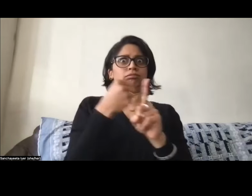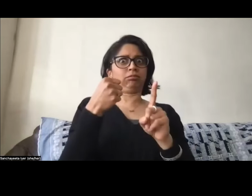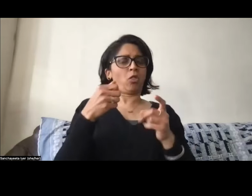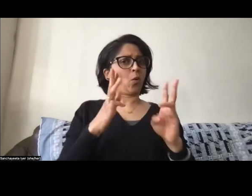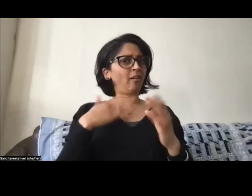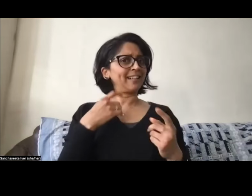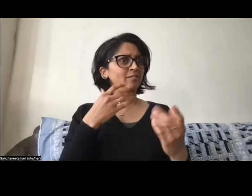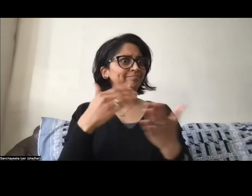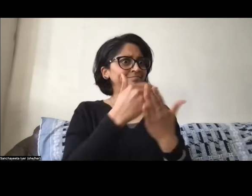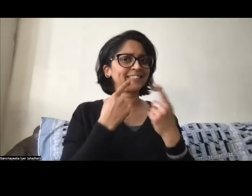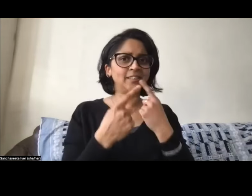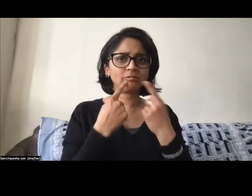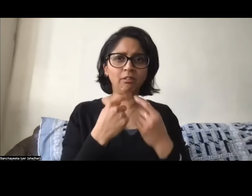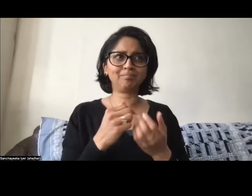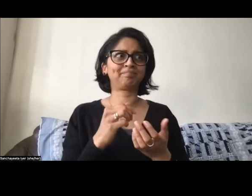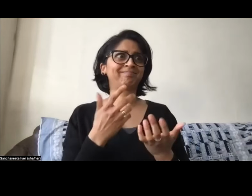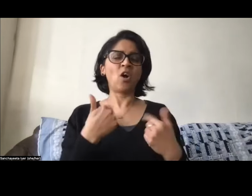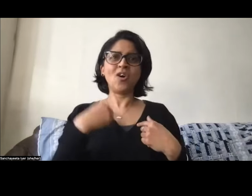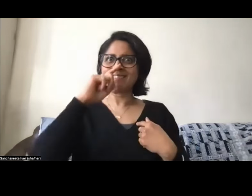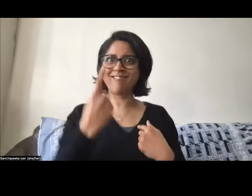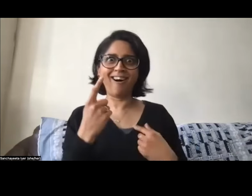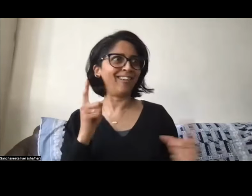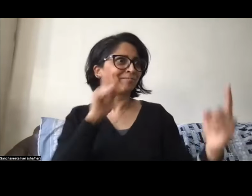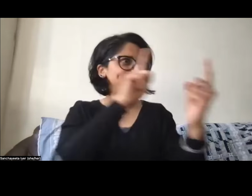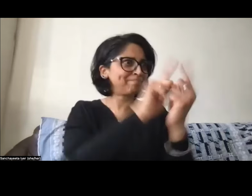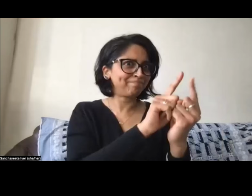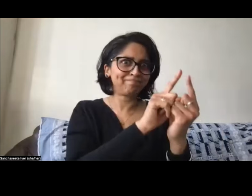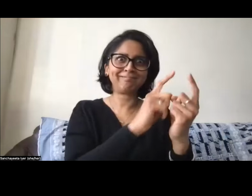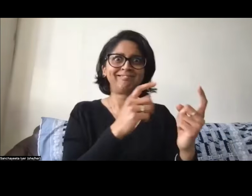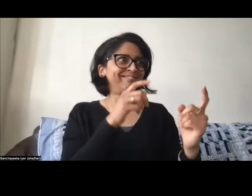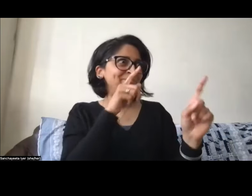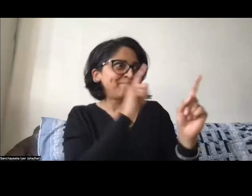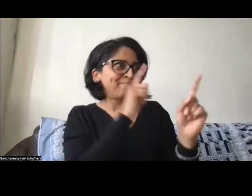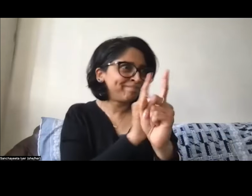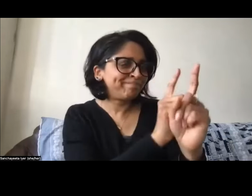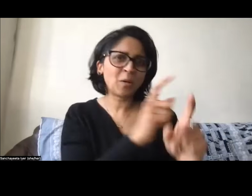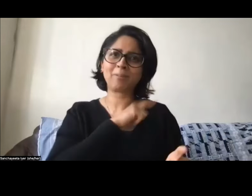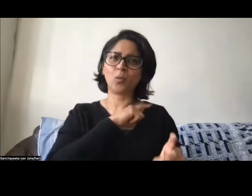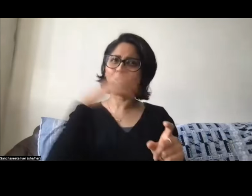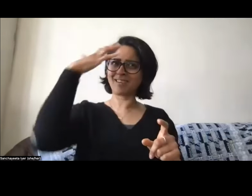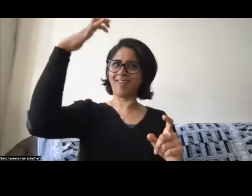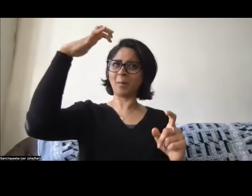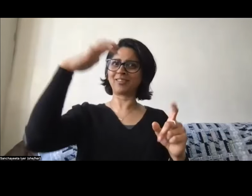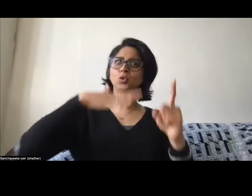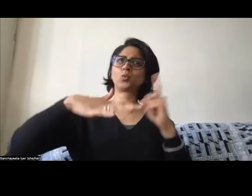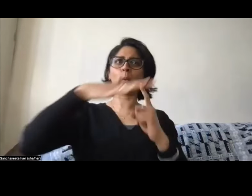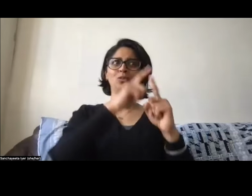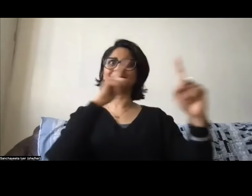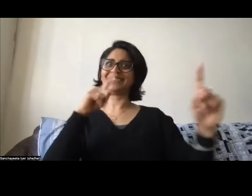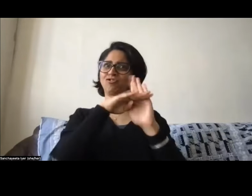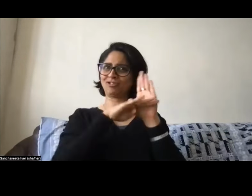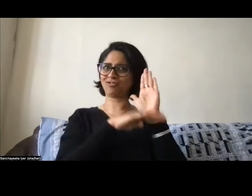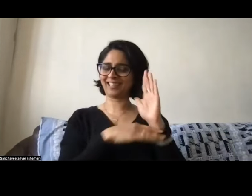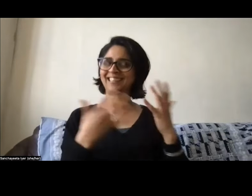As I mentioned before, COVID had a huge impact on the data collection. I couldn't meet people. I couldn't follow them on their